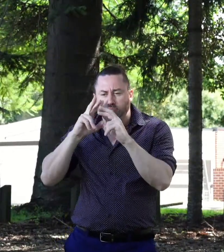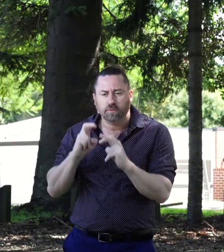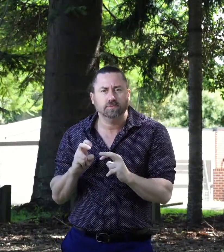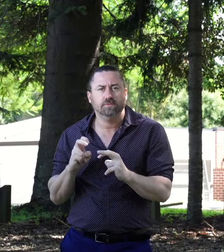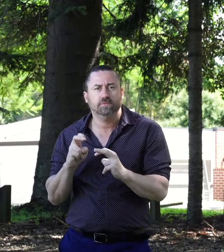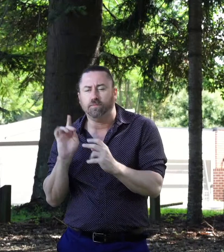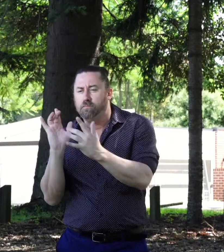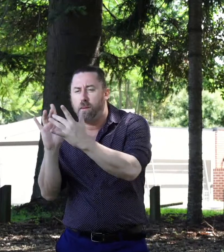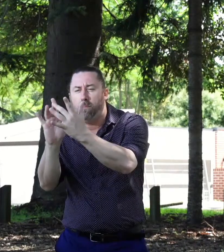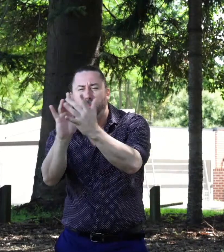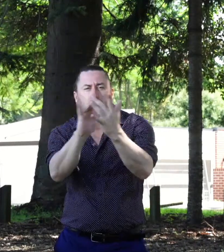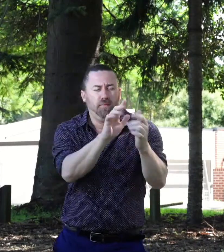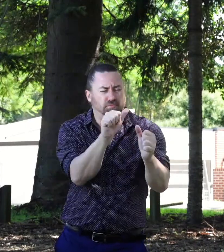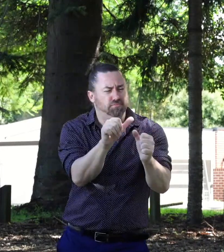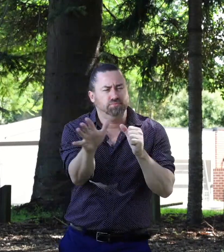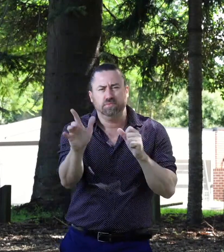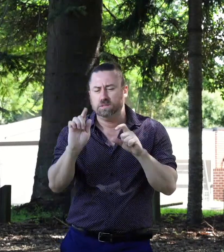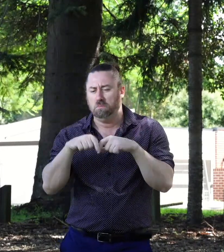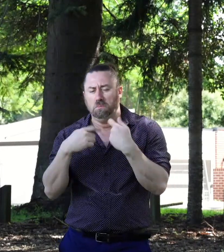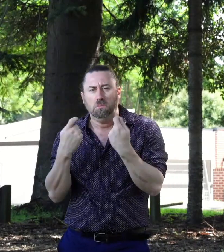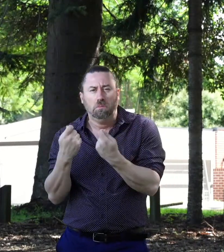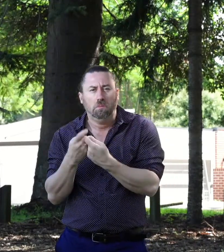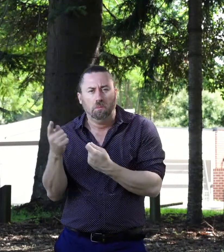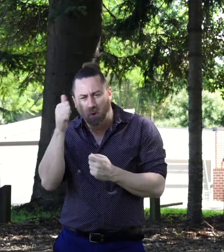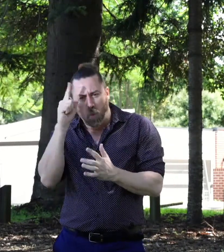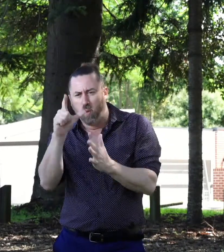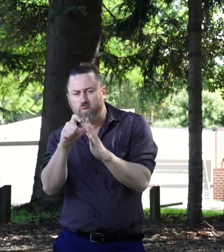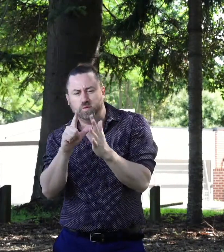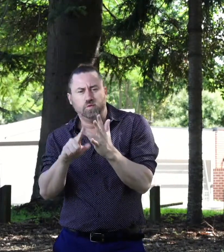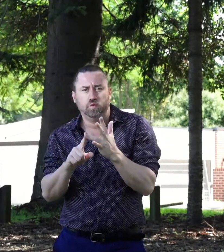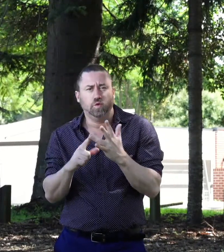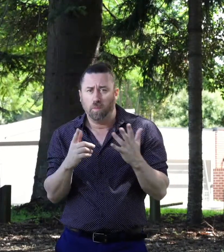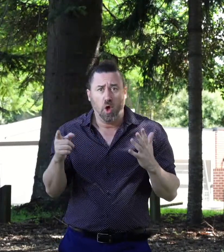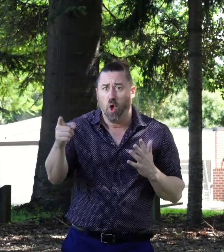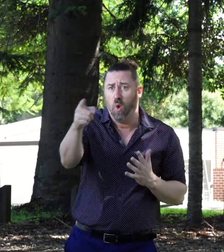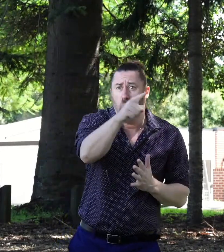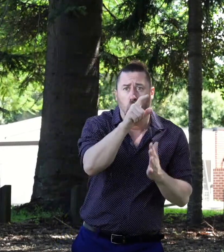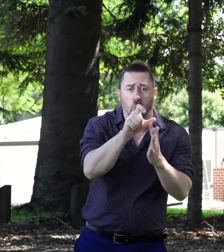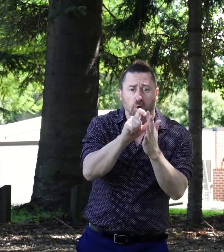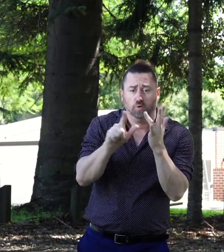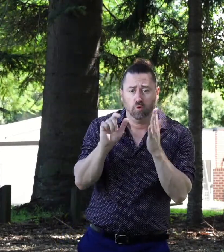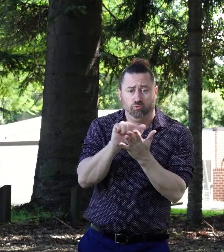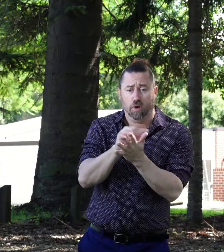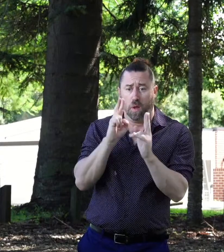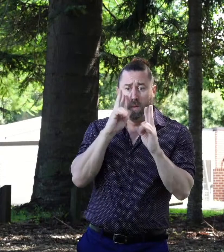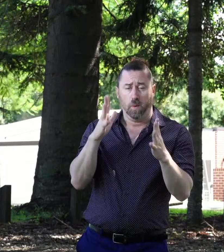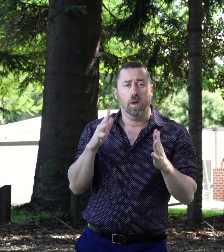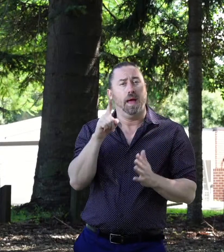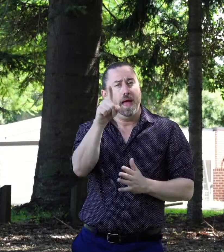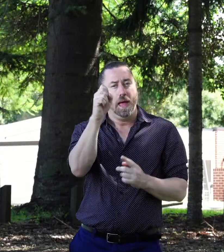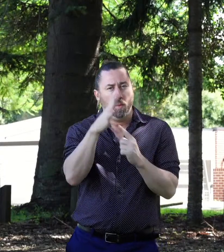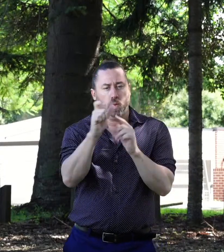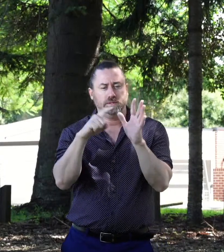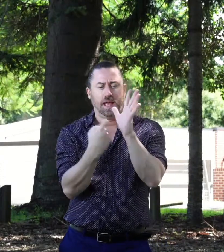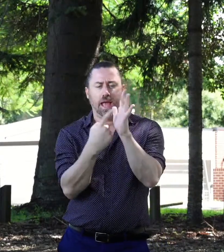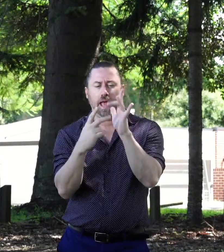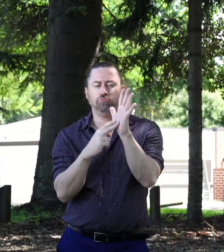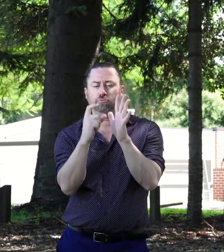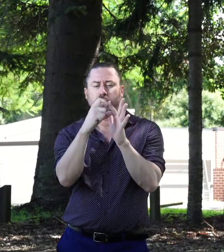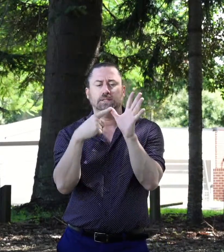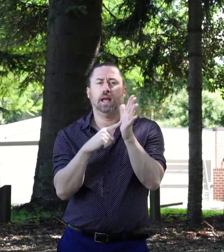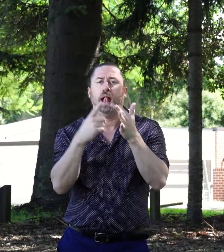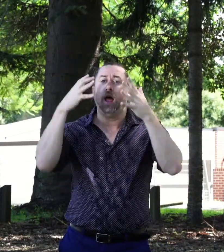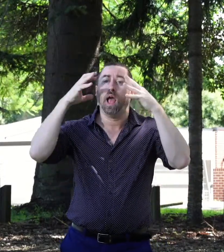tracers, and everyone appears to be doing the right thing. But like I said, we really want people from that Carindale shopping centre that were there for